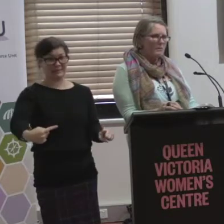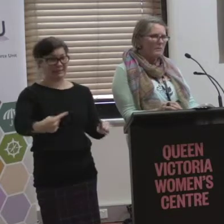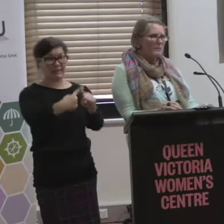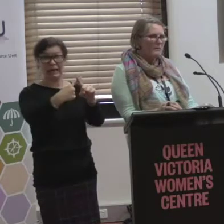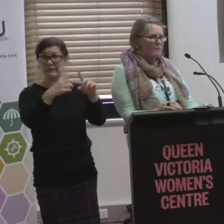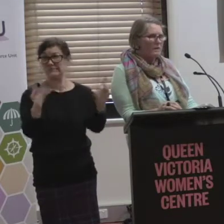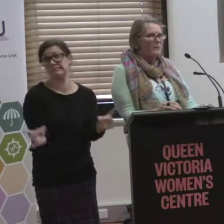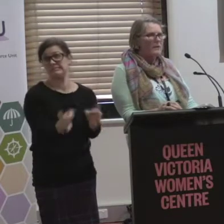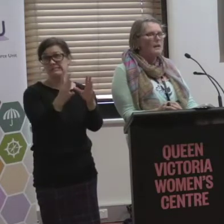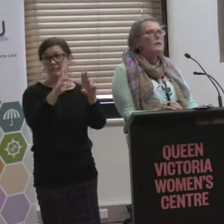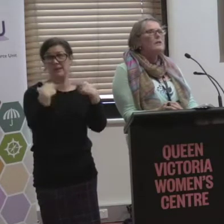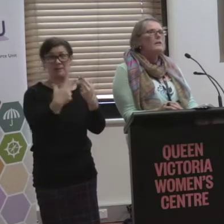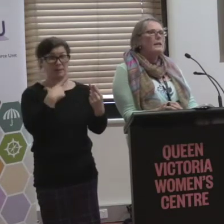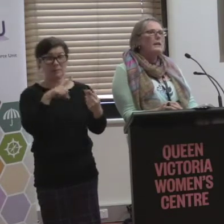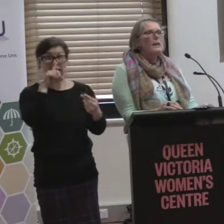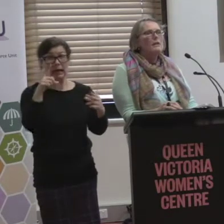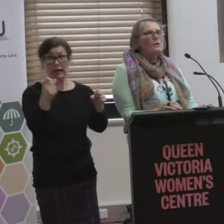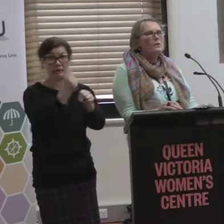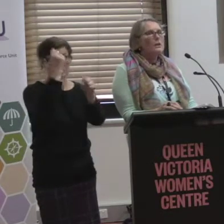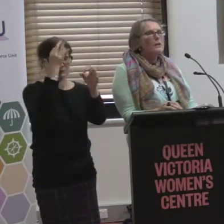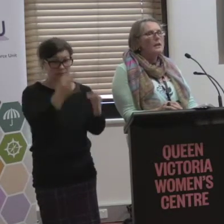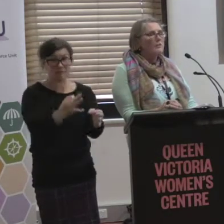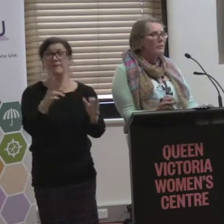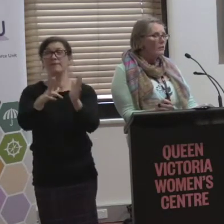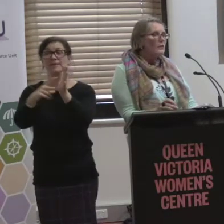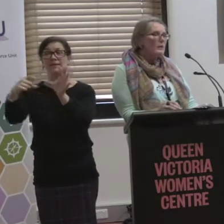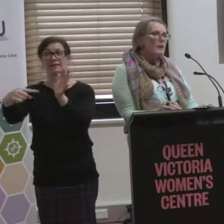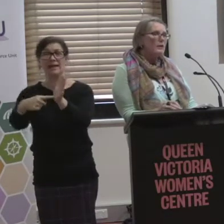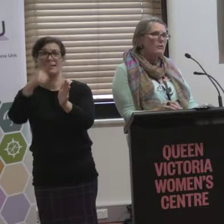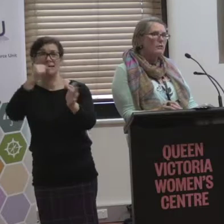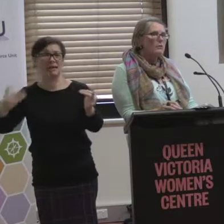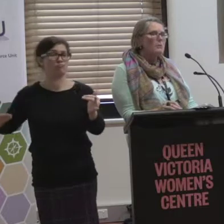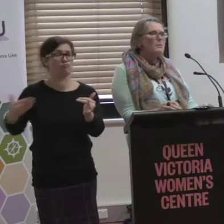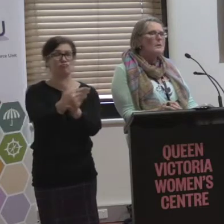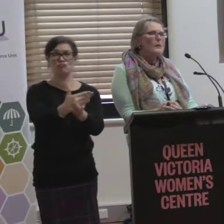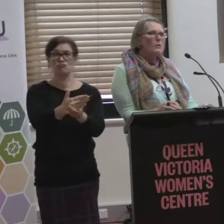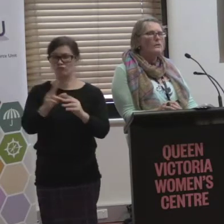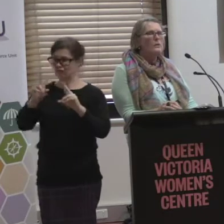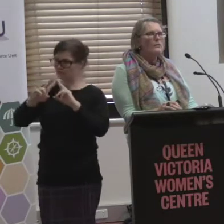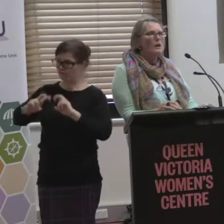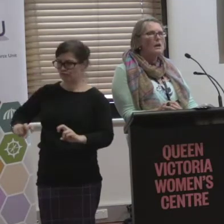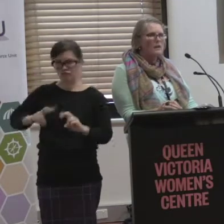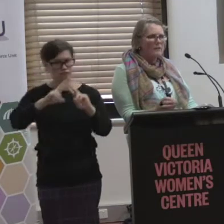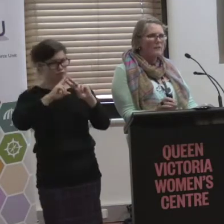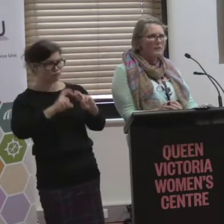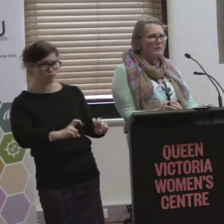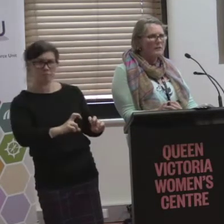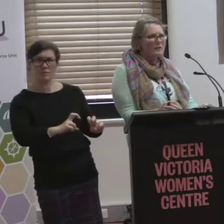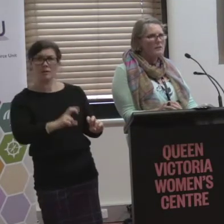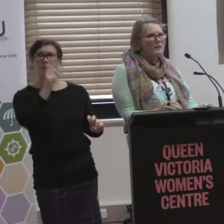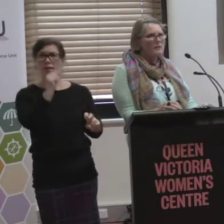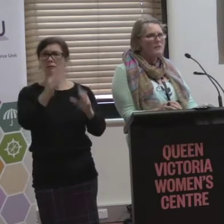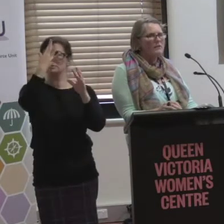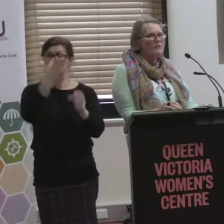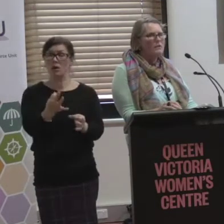amongst family members in regards to that. So VCAT have the authority, they can review that power of attorney appointment, but they can also decide, if they feel it's in the